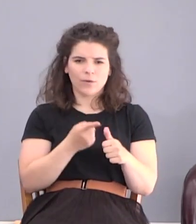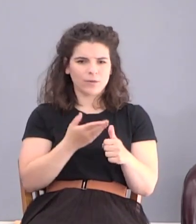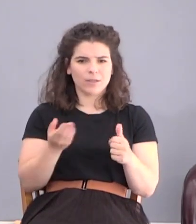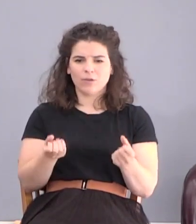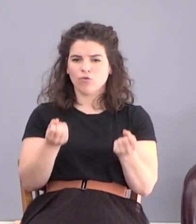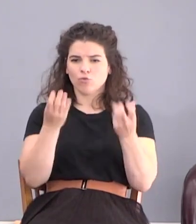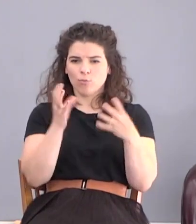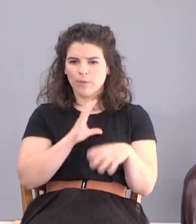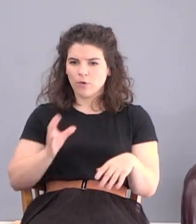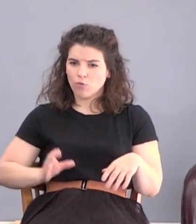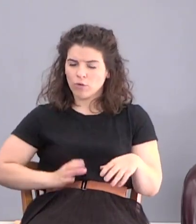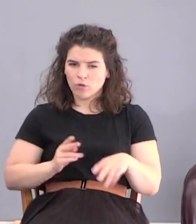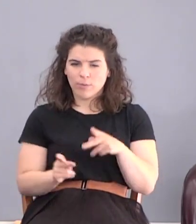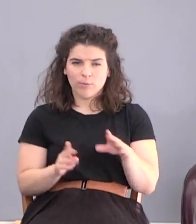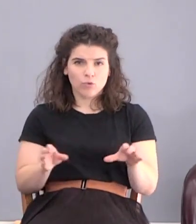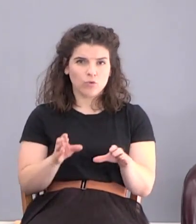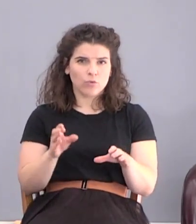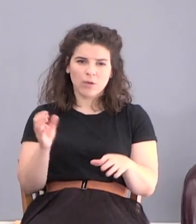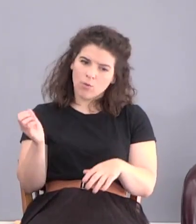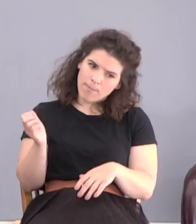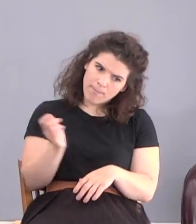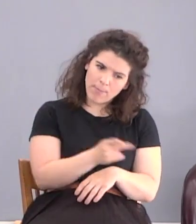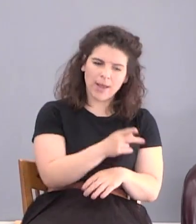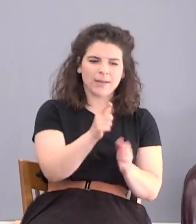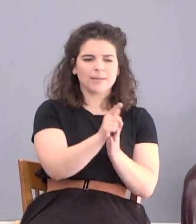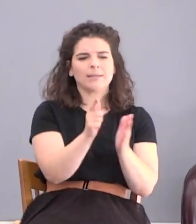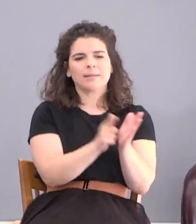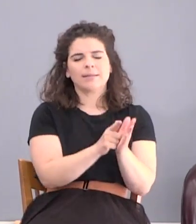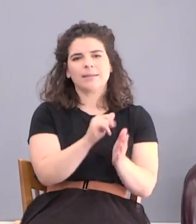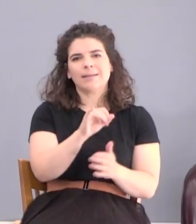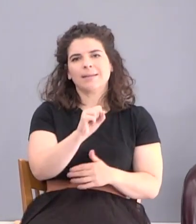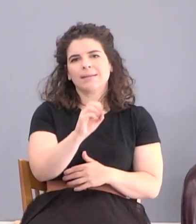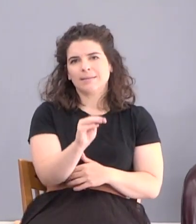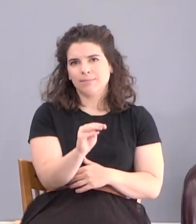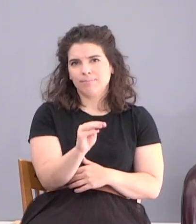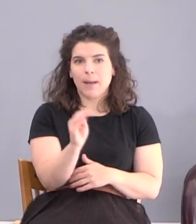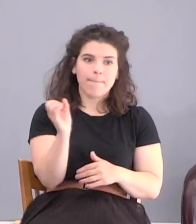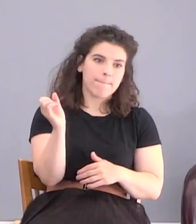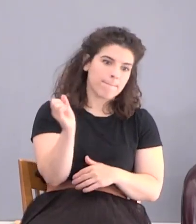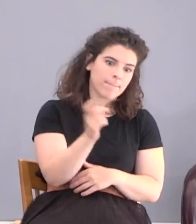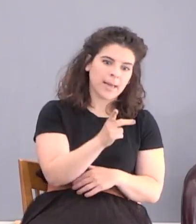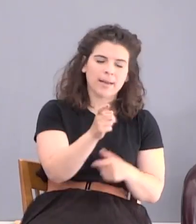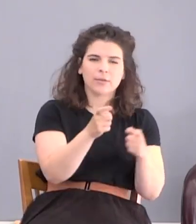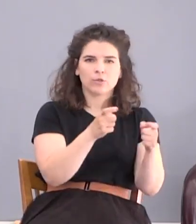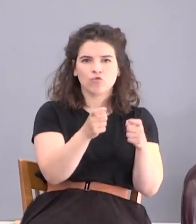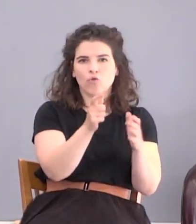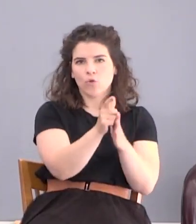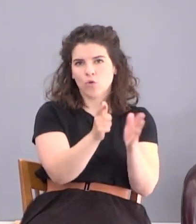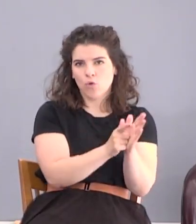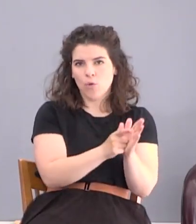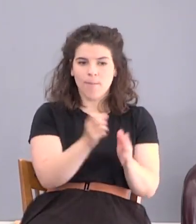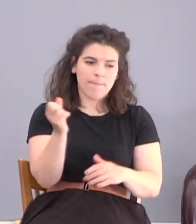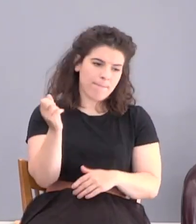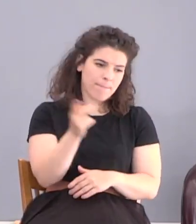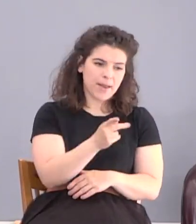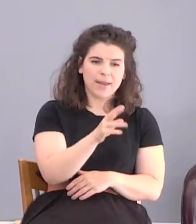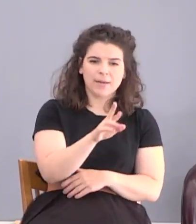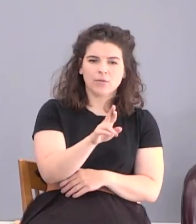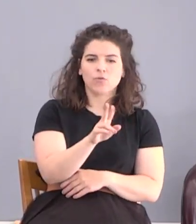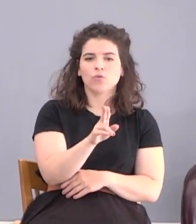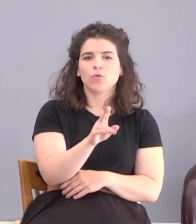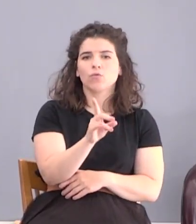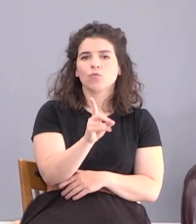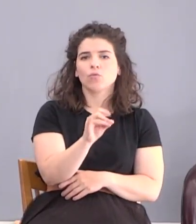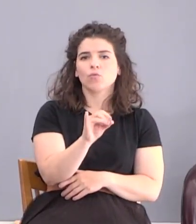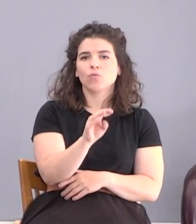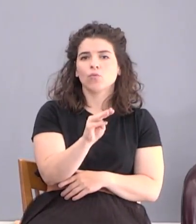do is they instantly fall into legalism. They instantly put themselves back under the law, back under the rudiments of the world. And